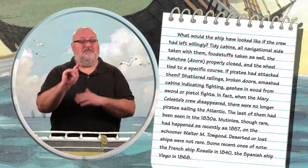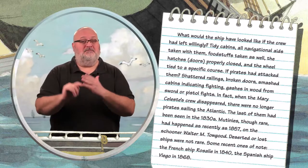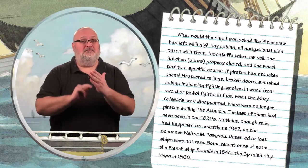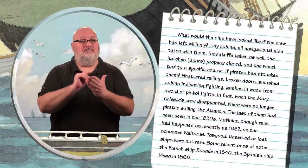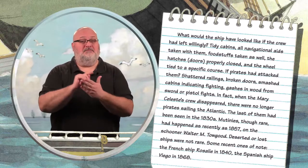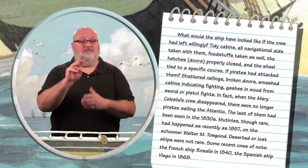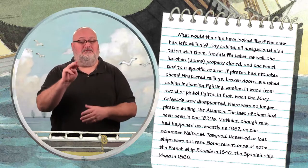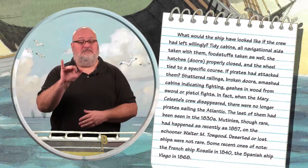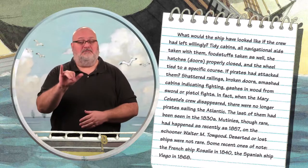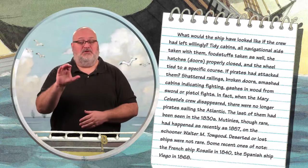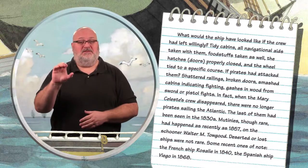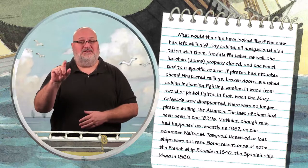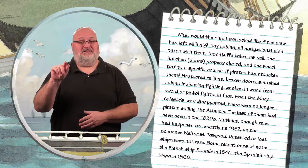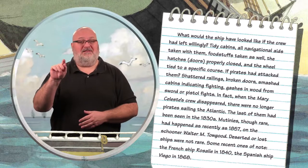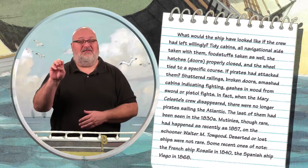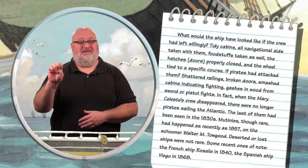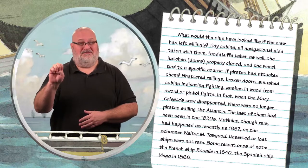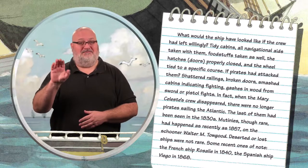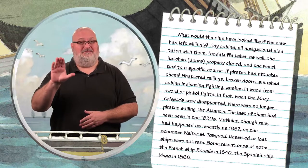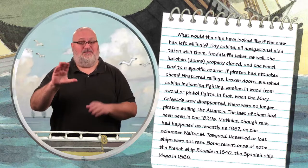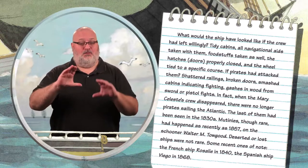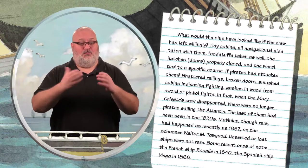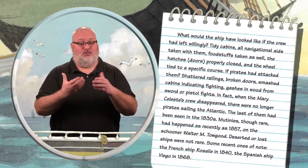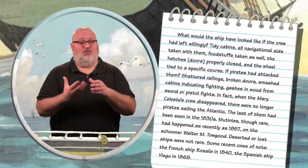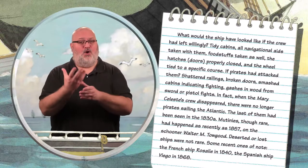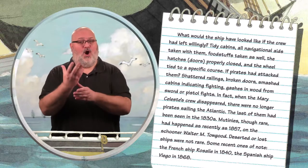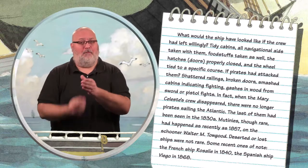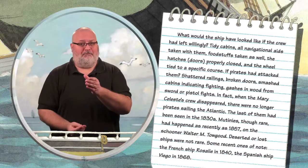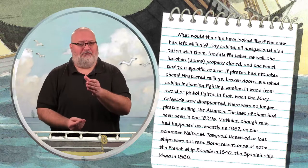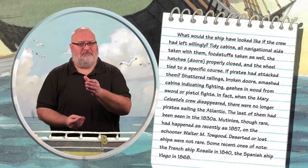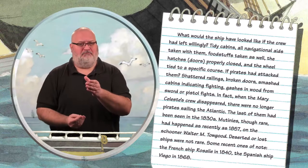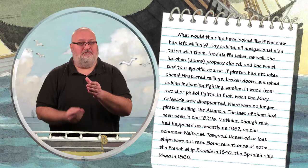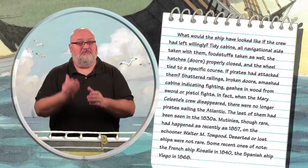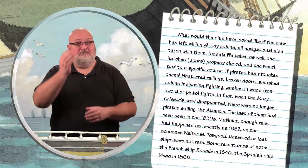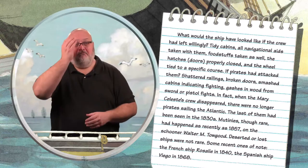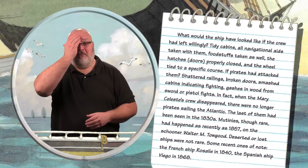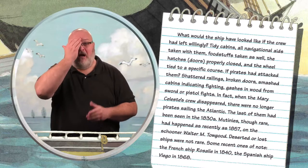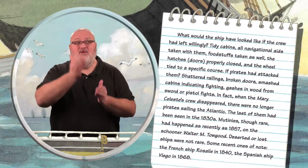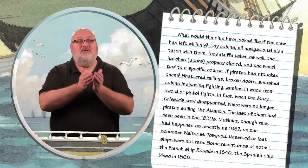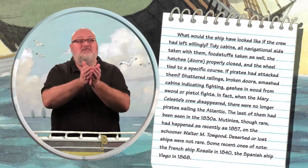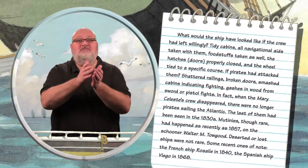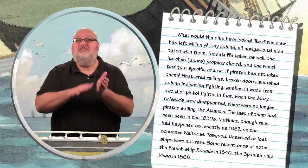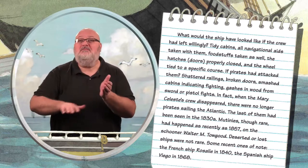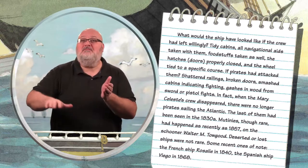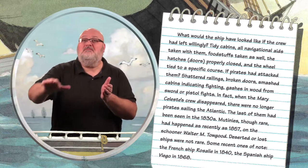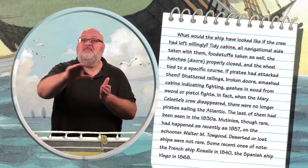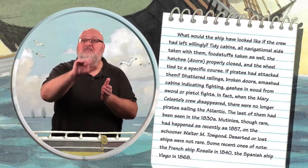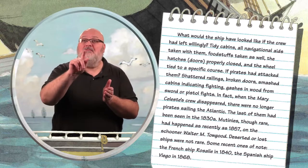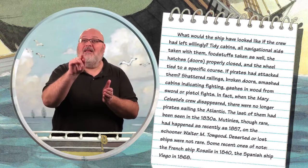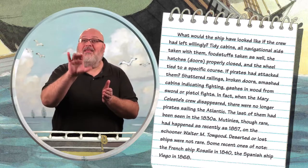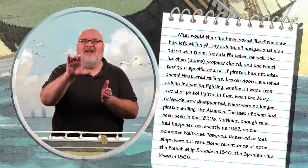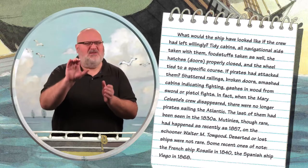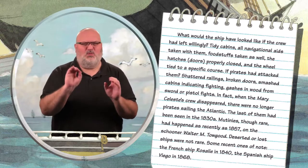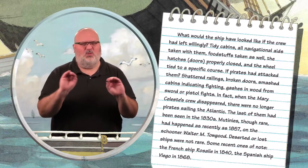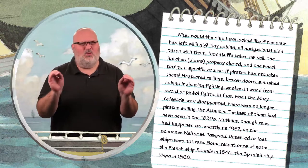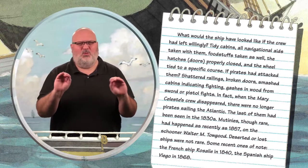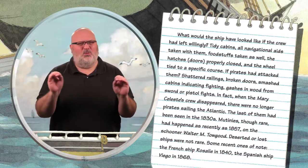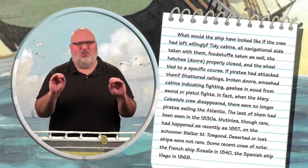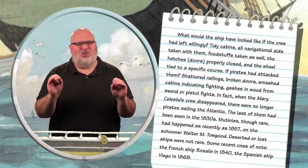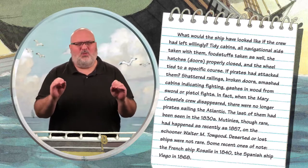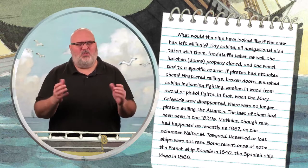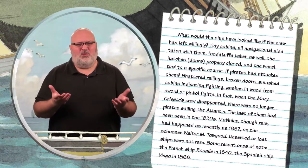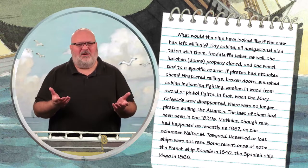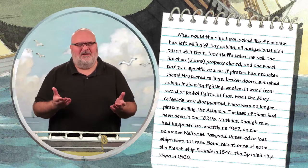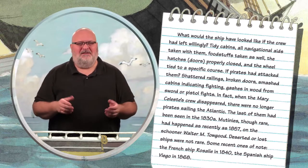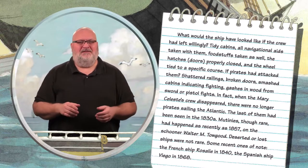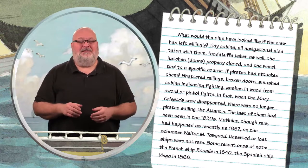In fact, when the Mary Celeste crew disappeared, there were no longer pirates sailing the Atlantic. The last